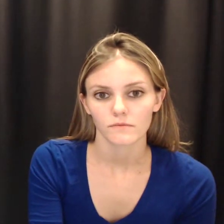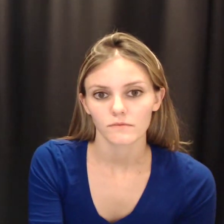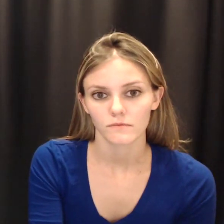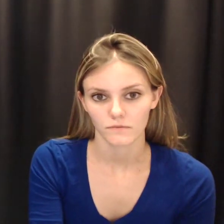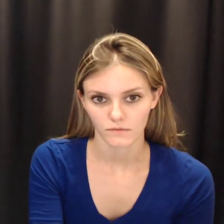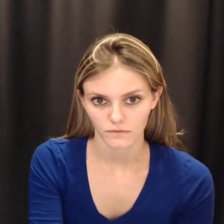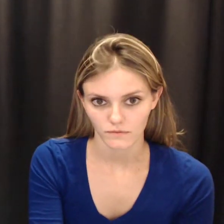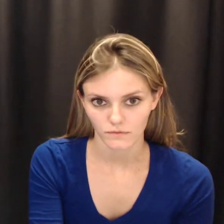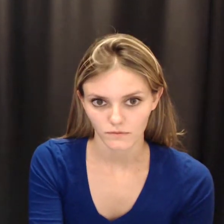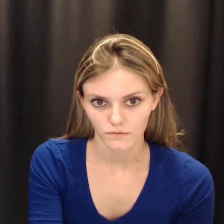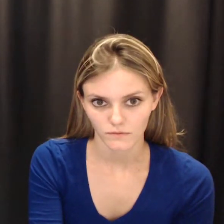Mesa,